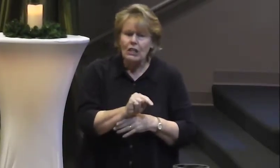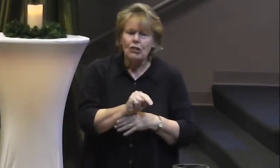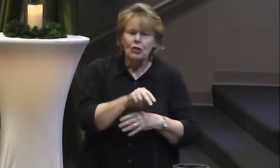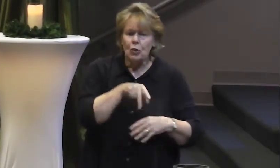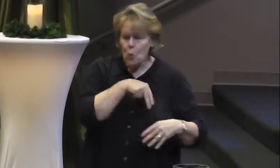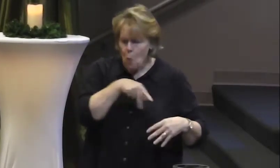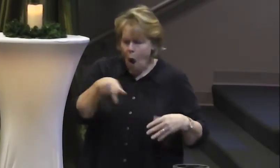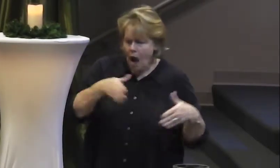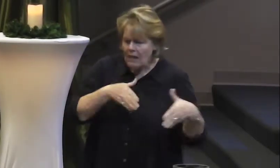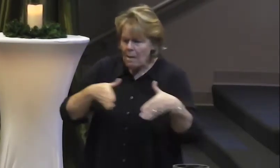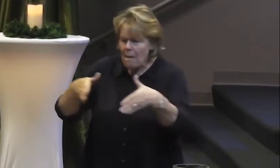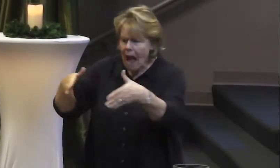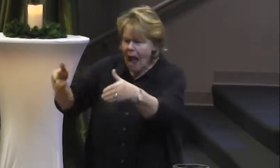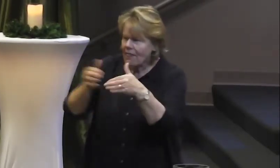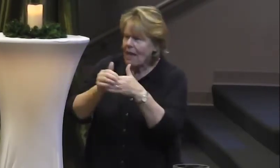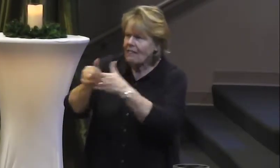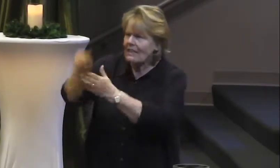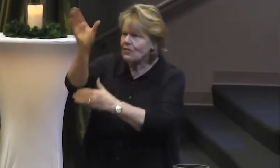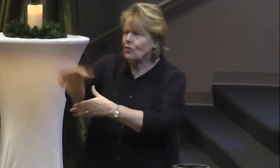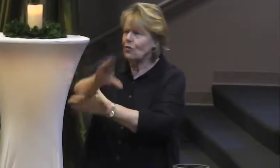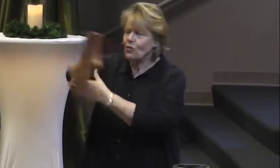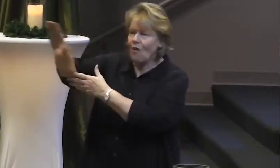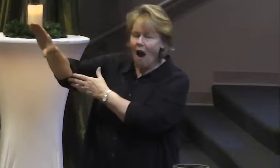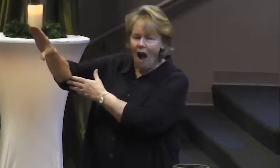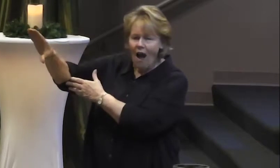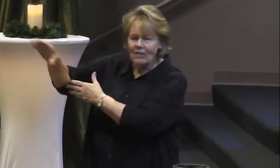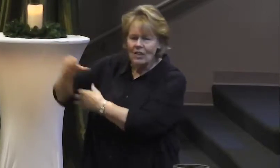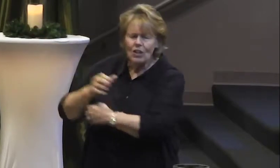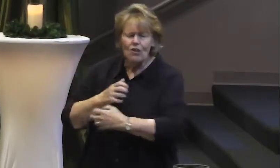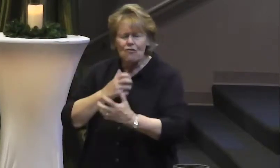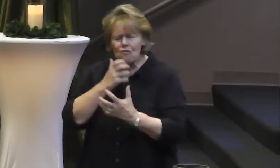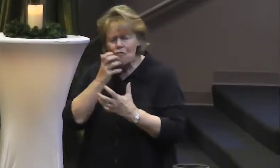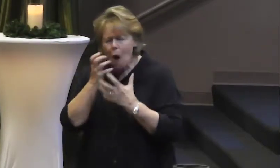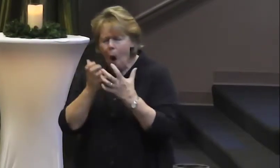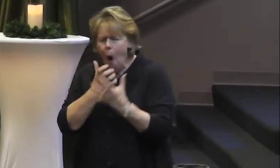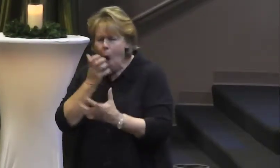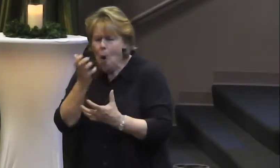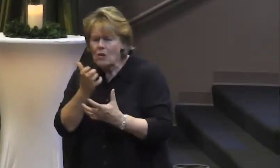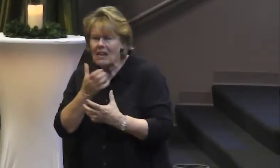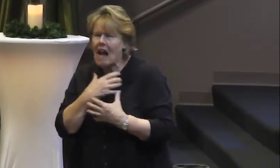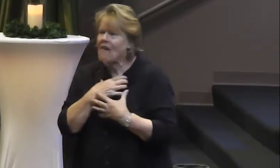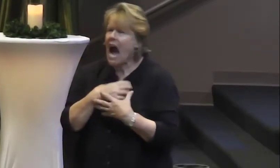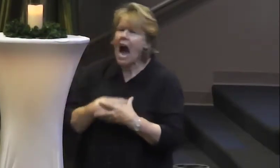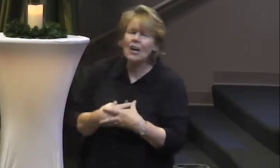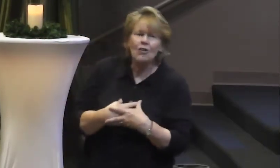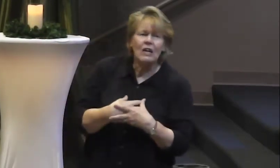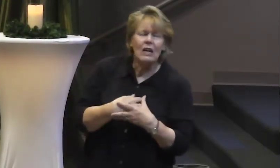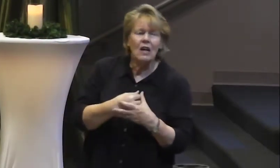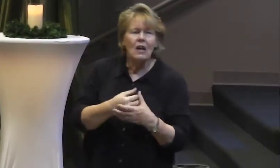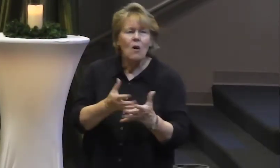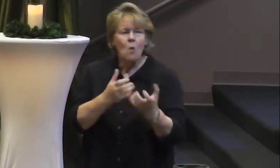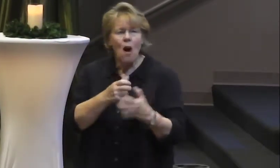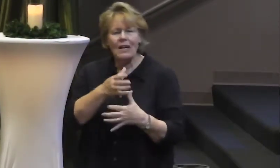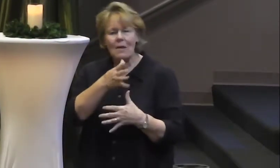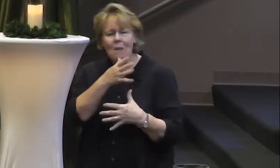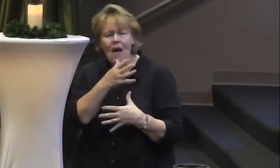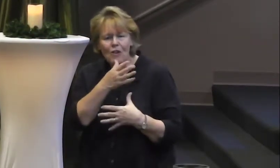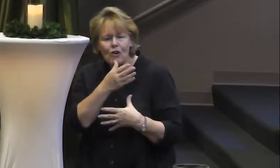cross, groans crying out for his mother's milk, groans later of as bad a death as we